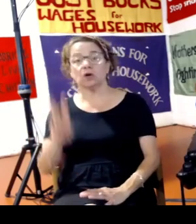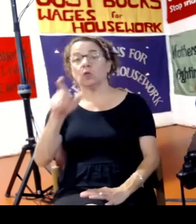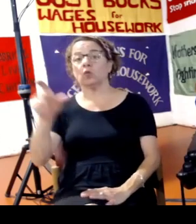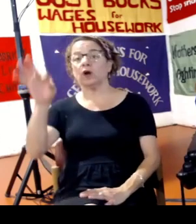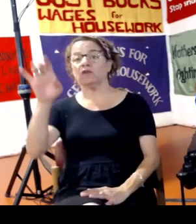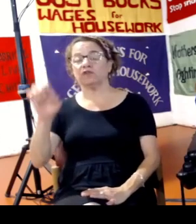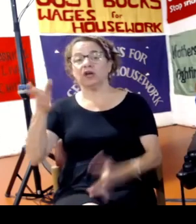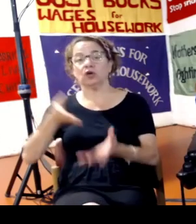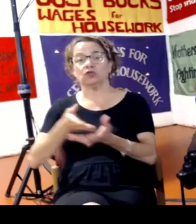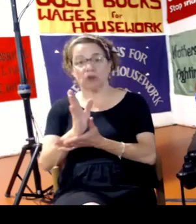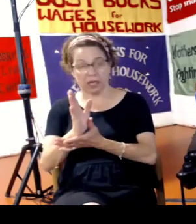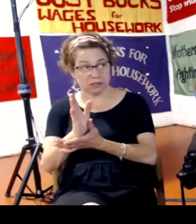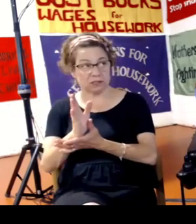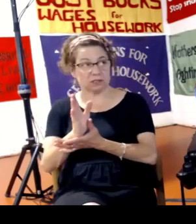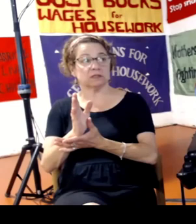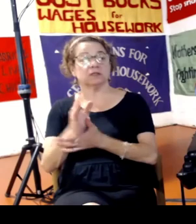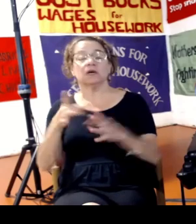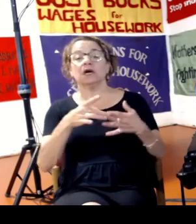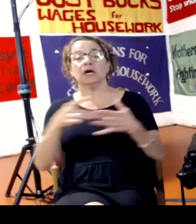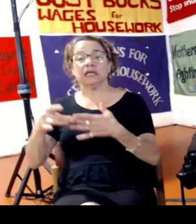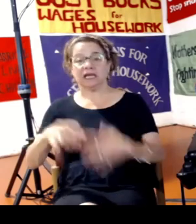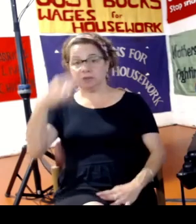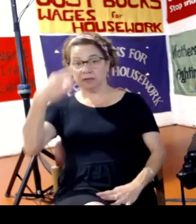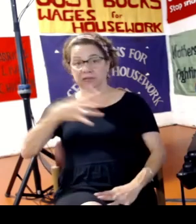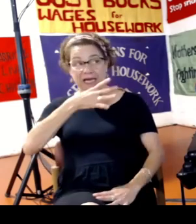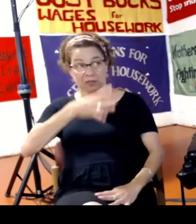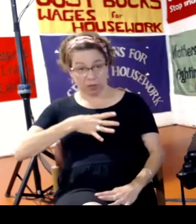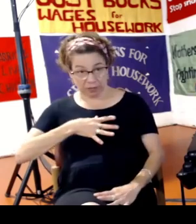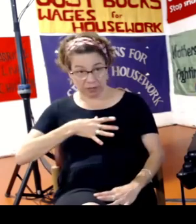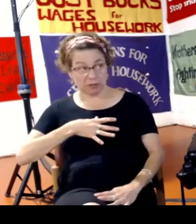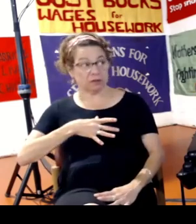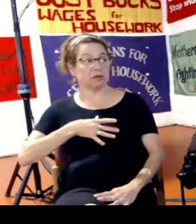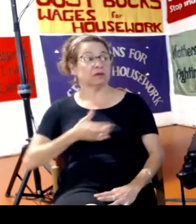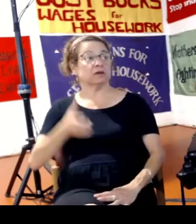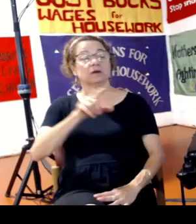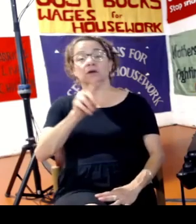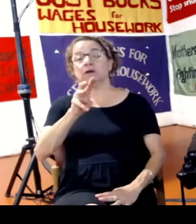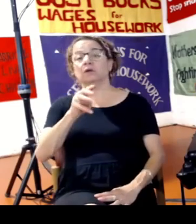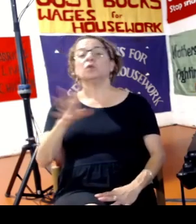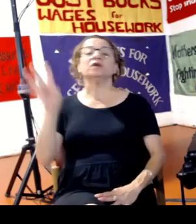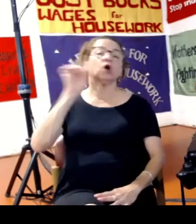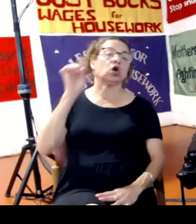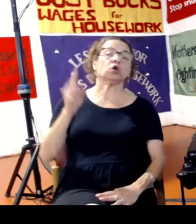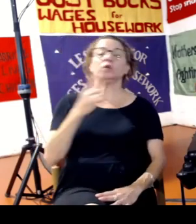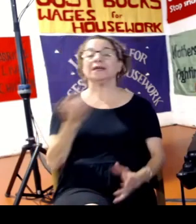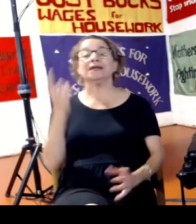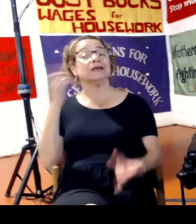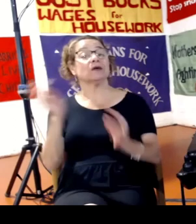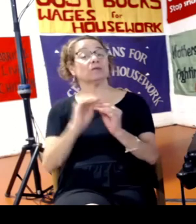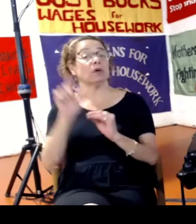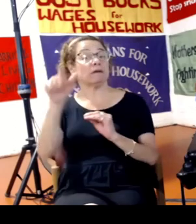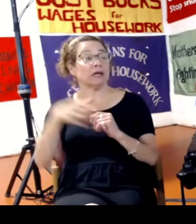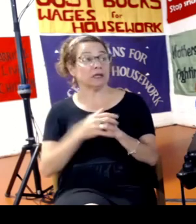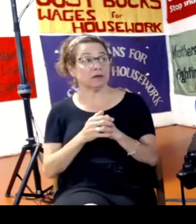movement led by Black women, which Reverend Danny is going to speak about and which Margaret spoke about this morning. And